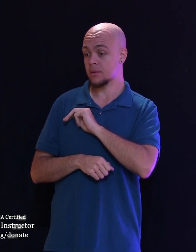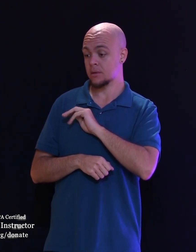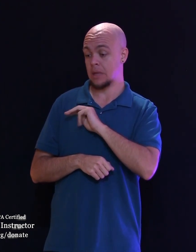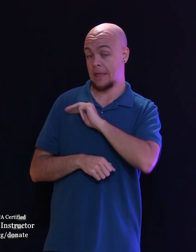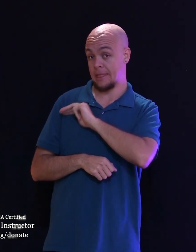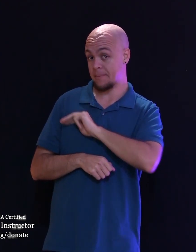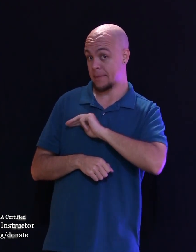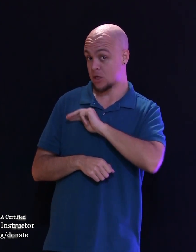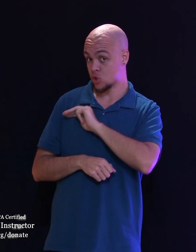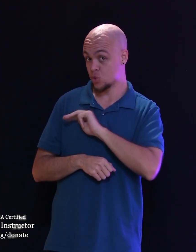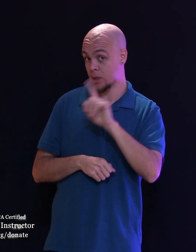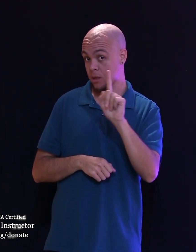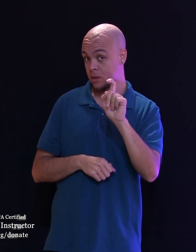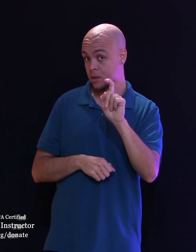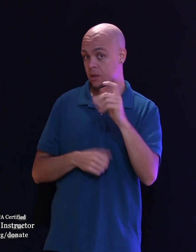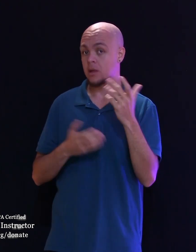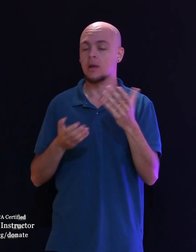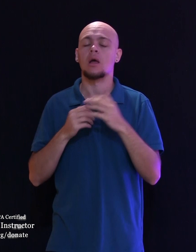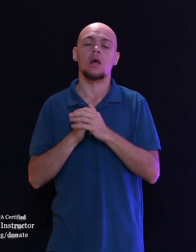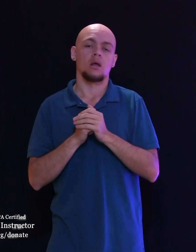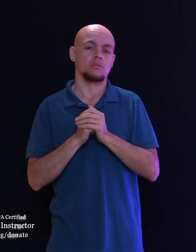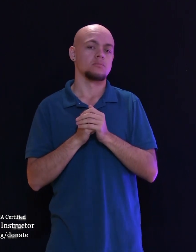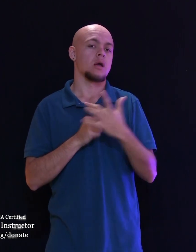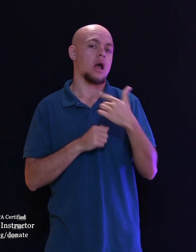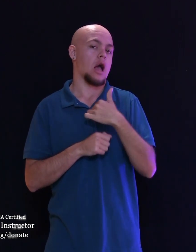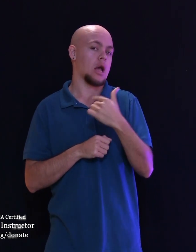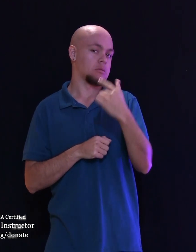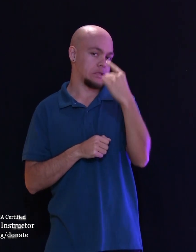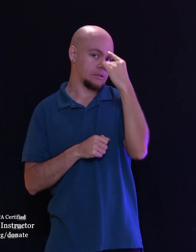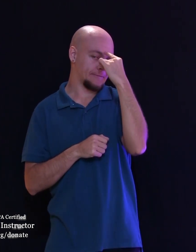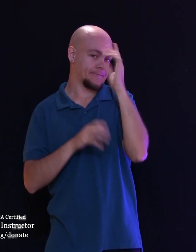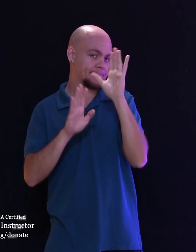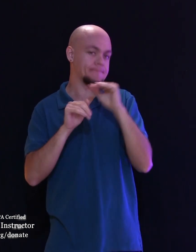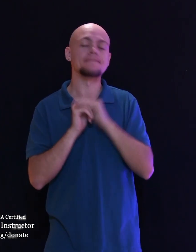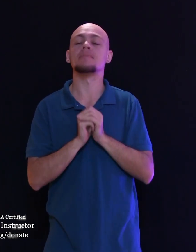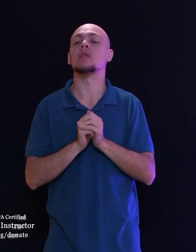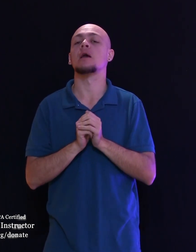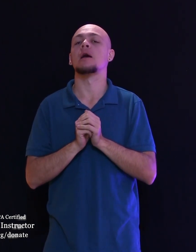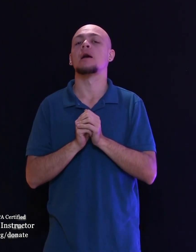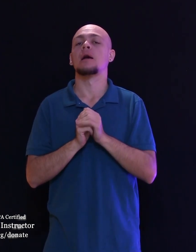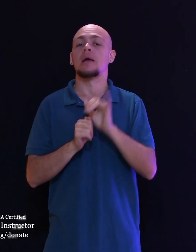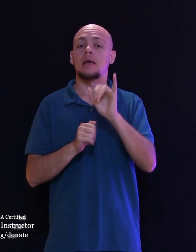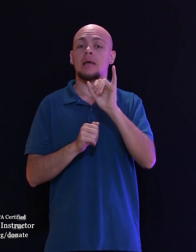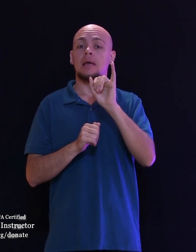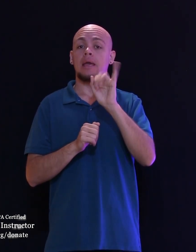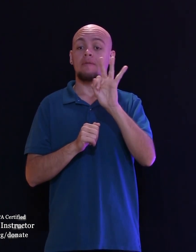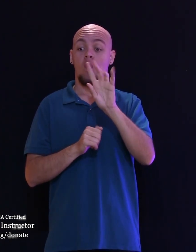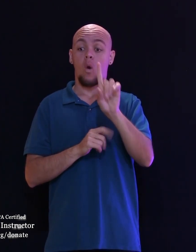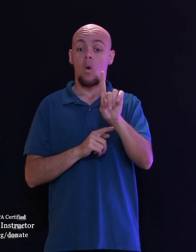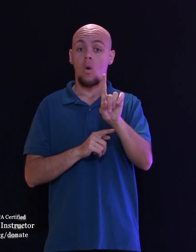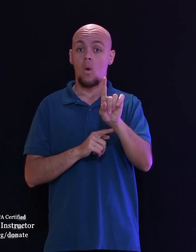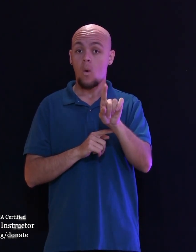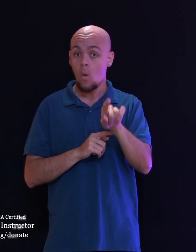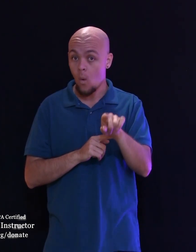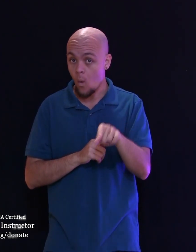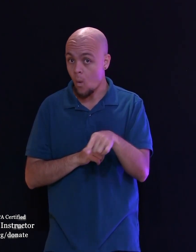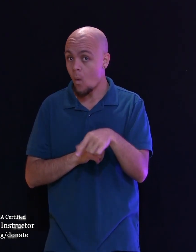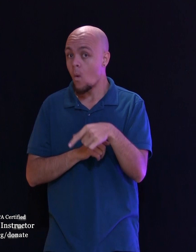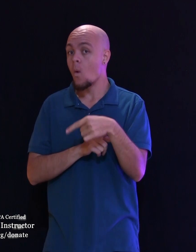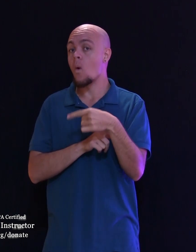Is that a ministry? Now, I would contend with you that as long as it's only